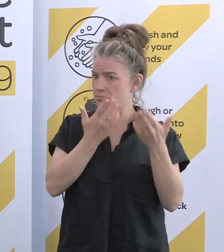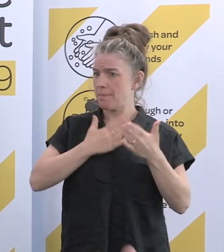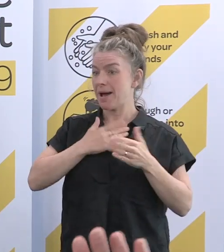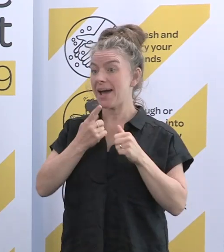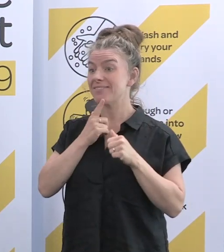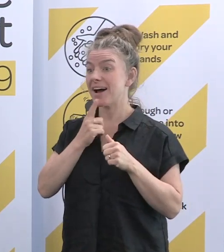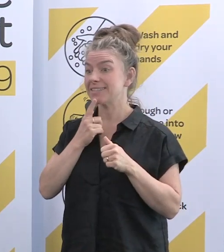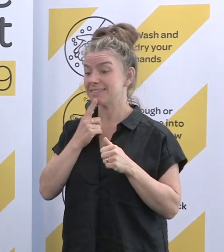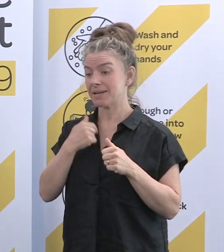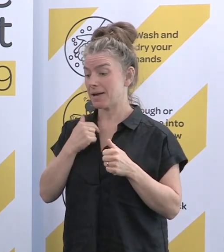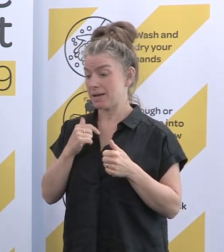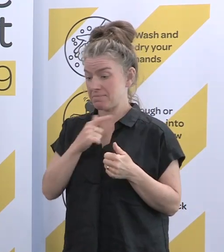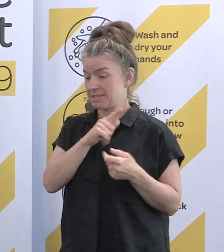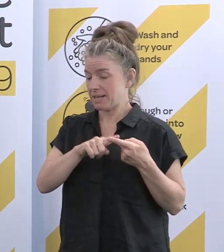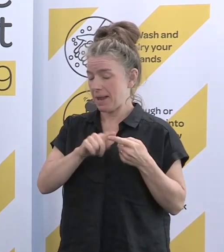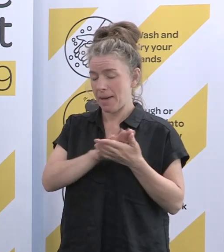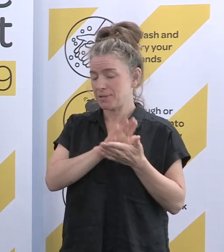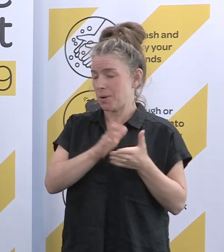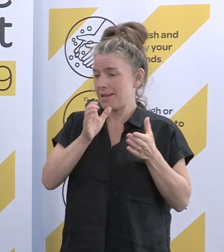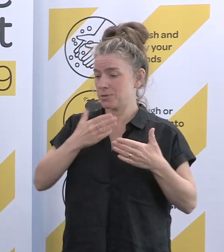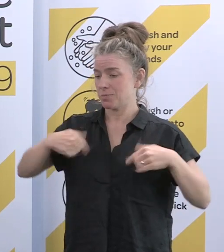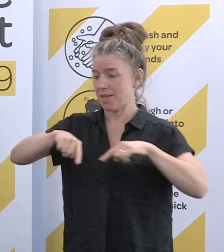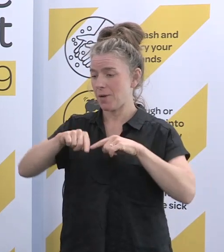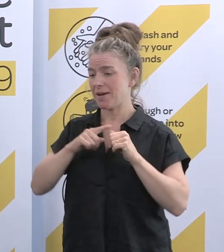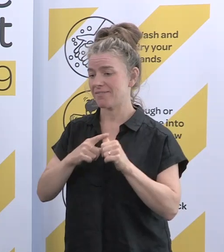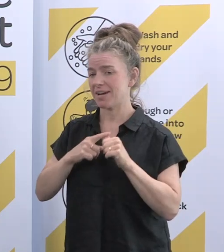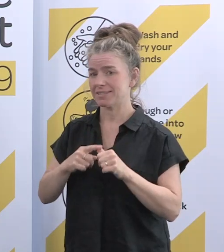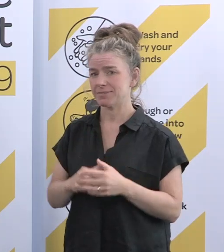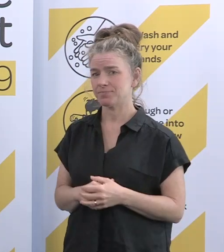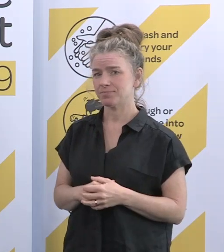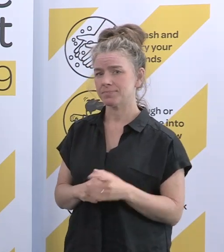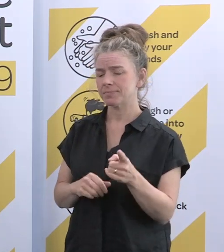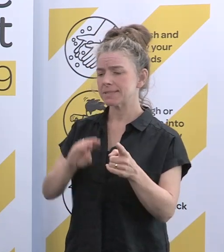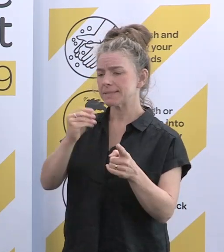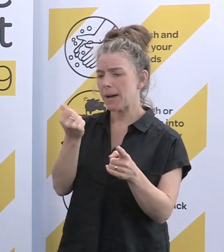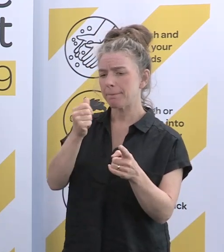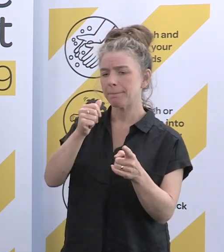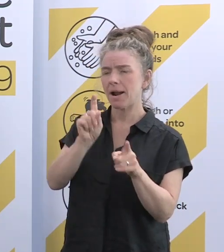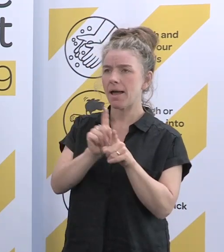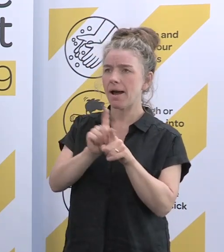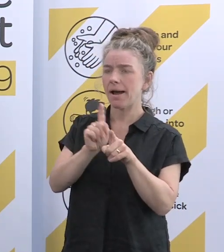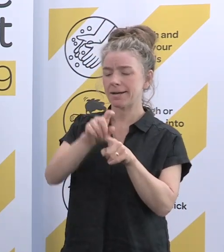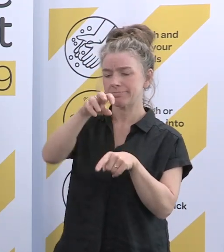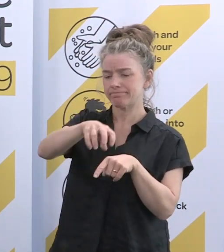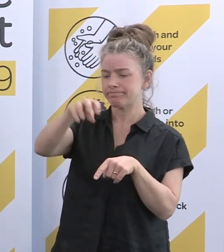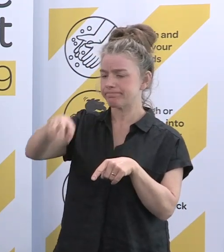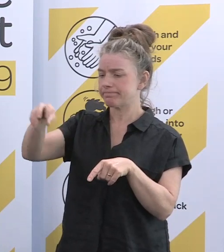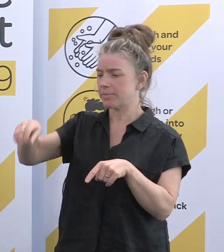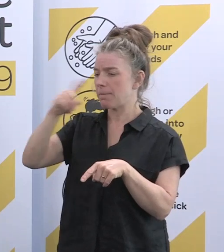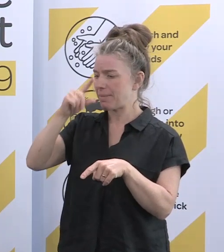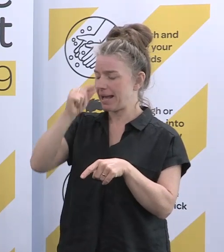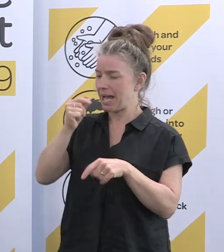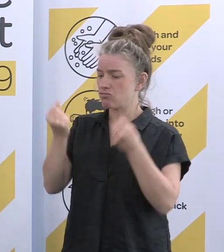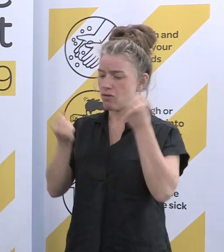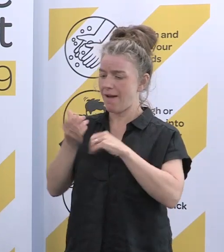testing, so I'm pleased to say that's still the case. Can you tell us a little bit more about the drive-through clinics, so why their locations have been chosen and what the